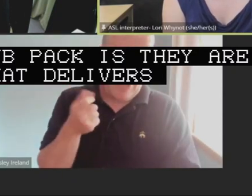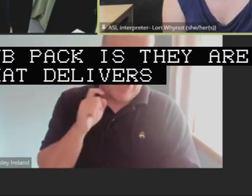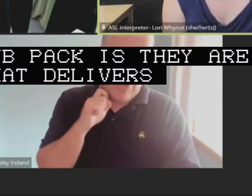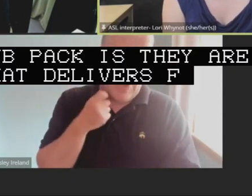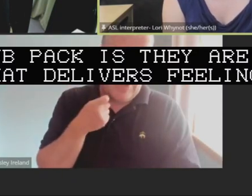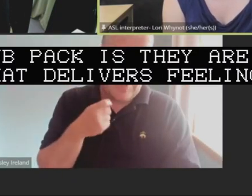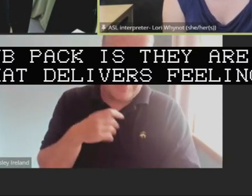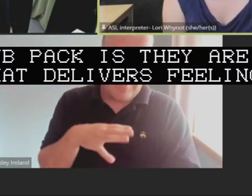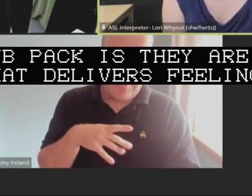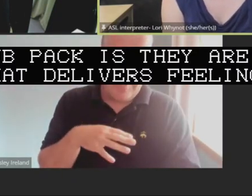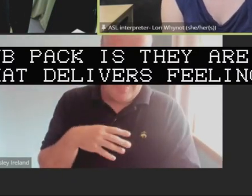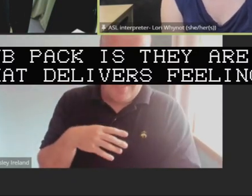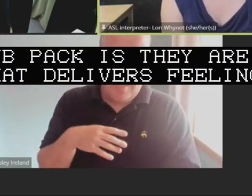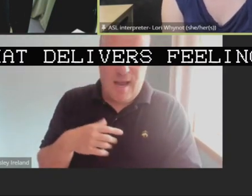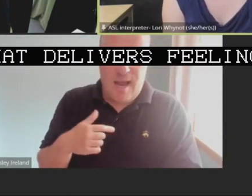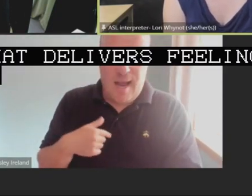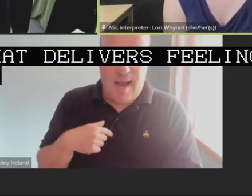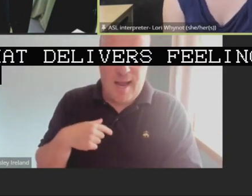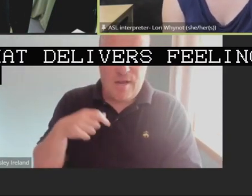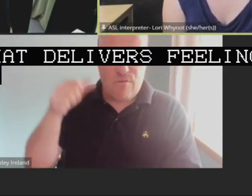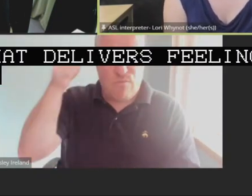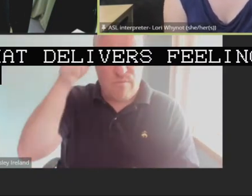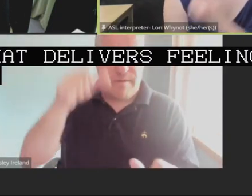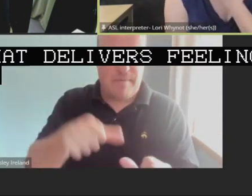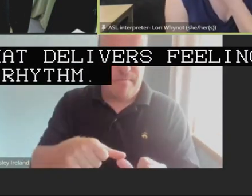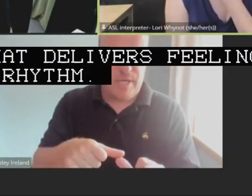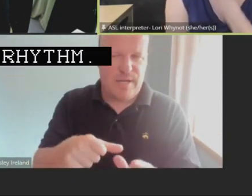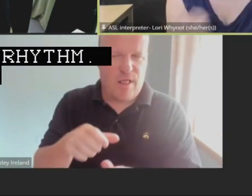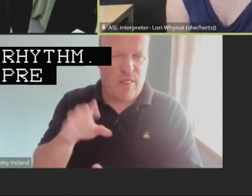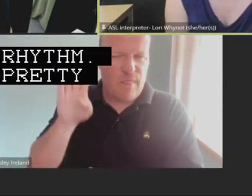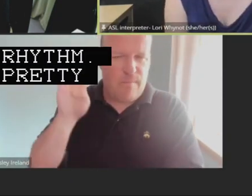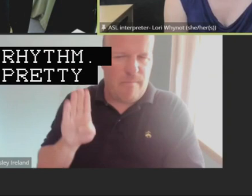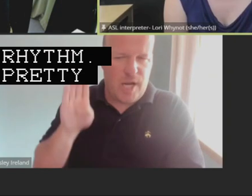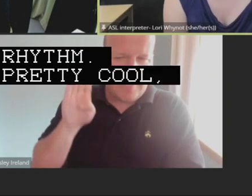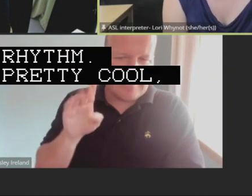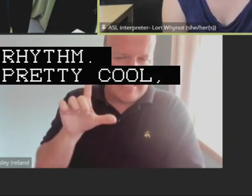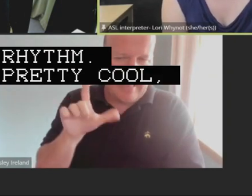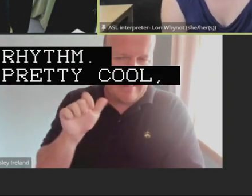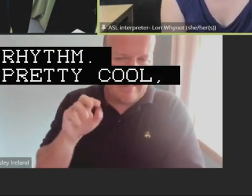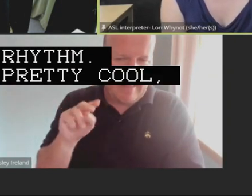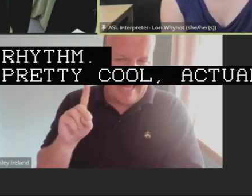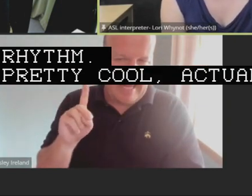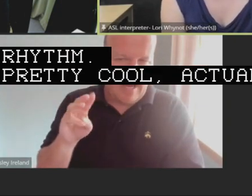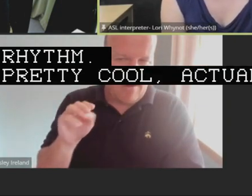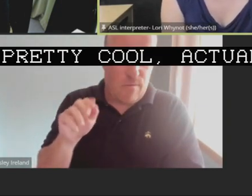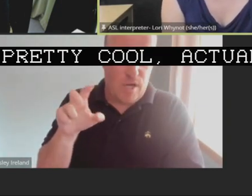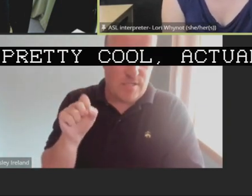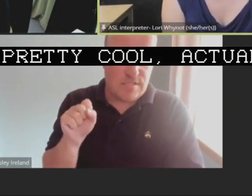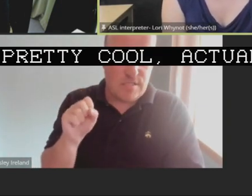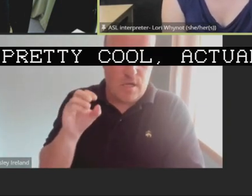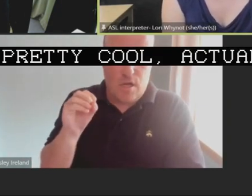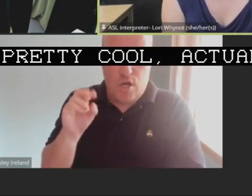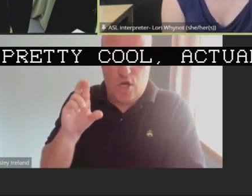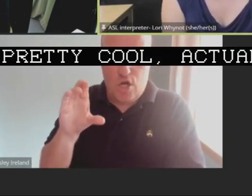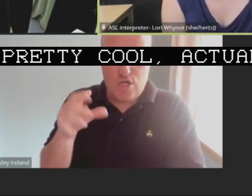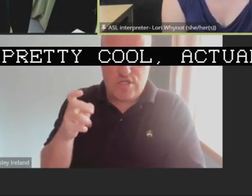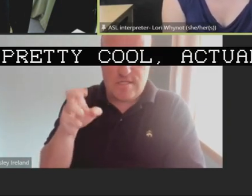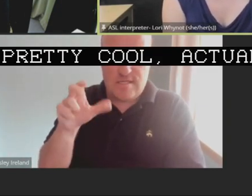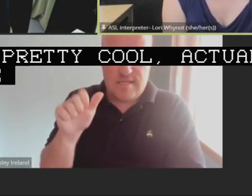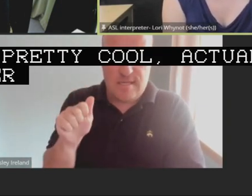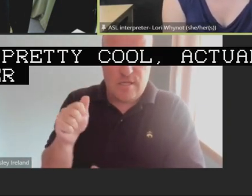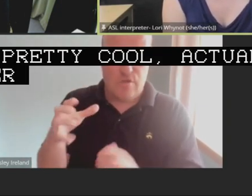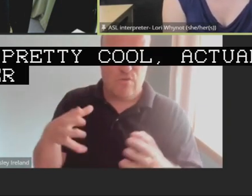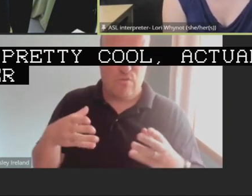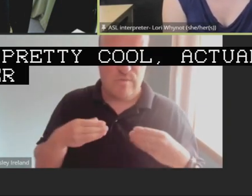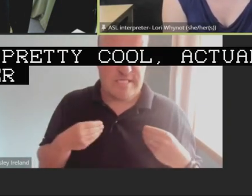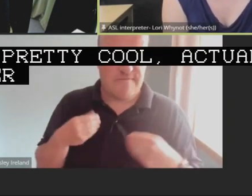So those sub packs, they're pretty cool actually. I remember before the Boston Landmark